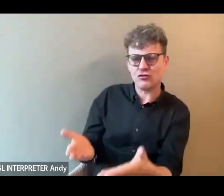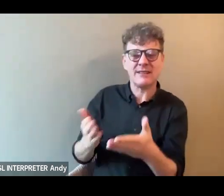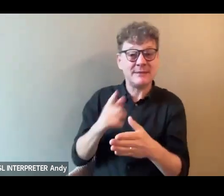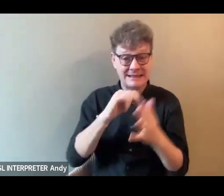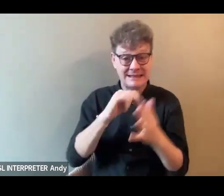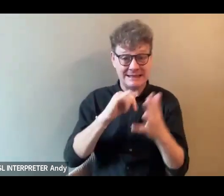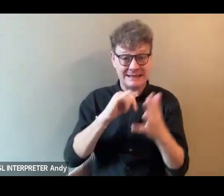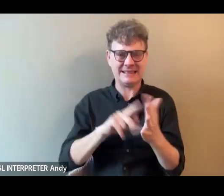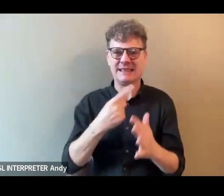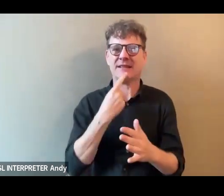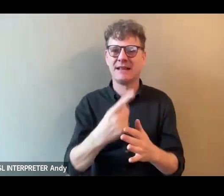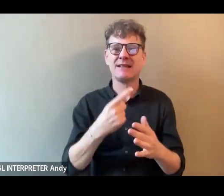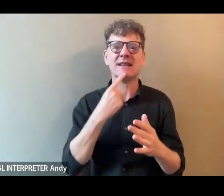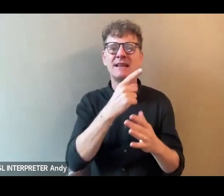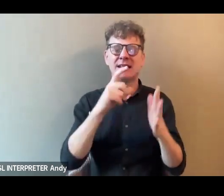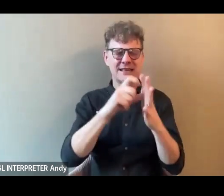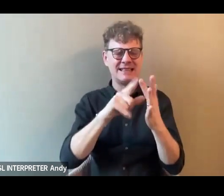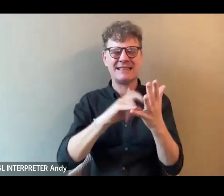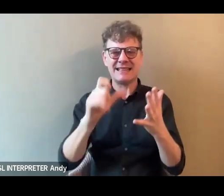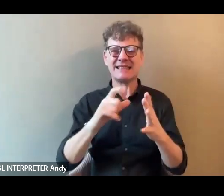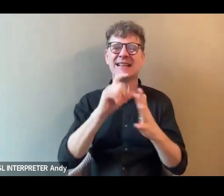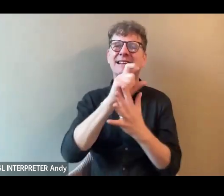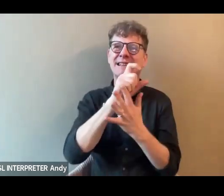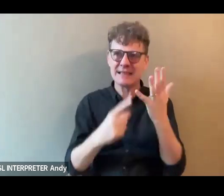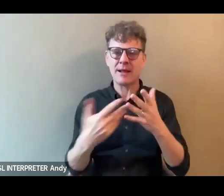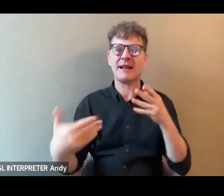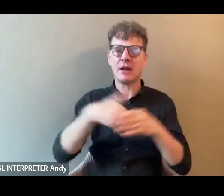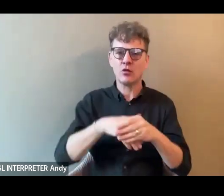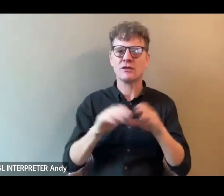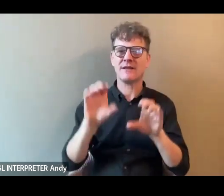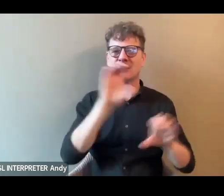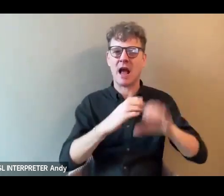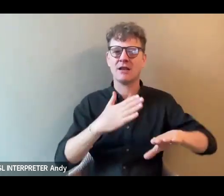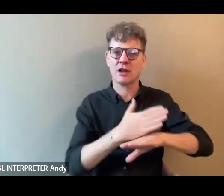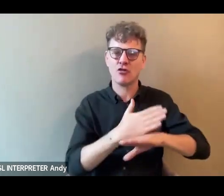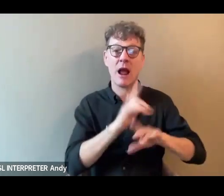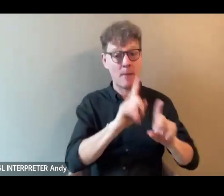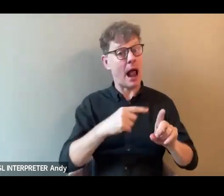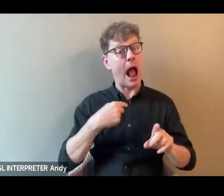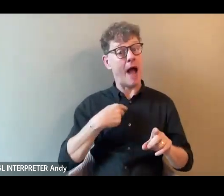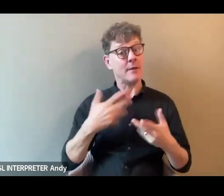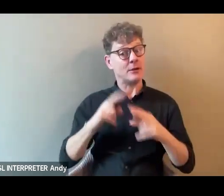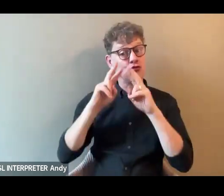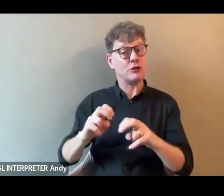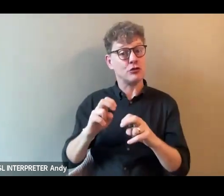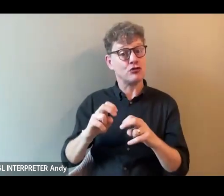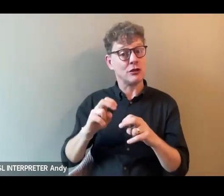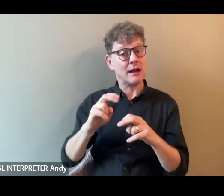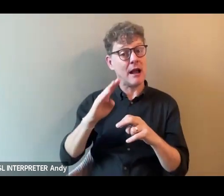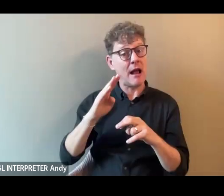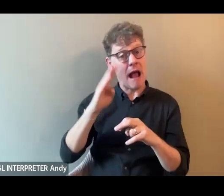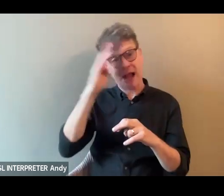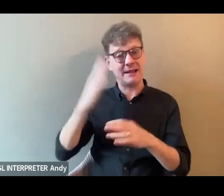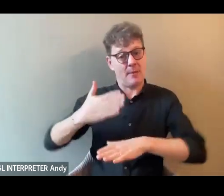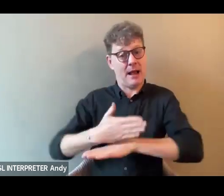mentioned, DISC, which is Disability Inclusive Science Careers, but I've been researching academic labour for quite a long time. And over the course of that, it's become